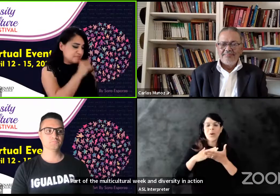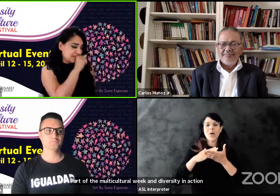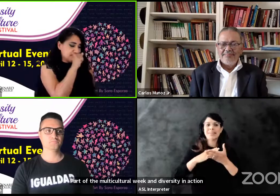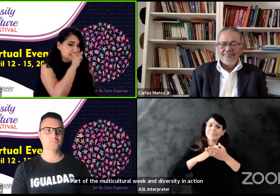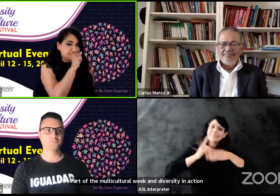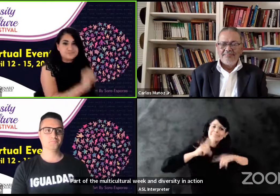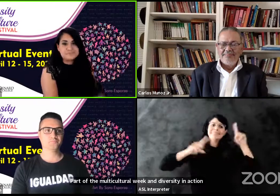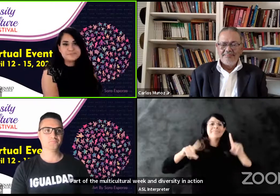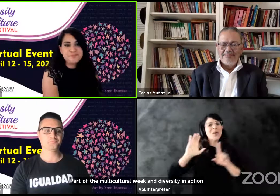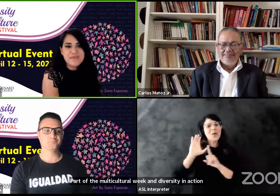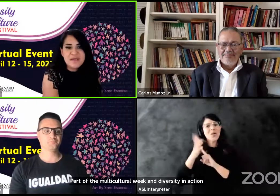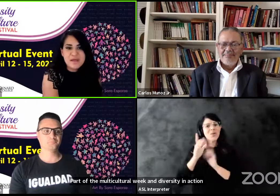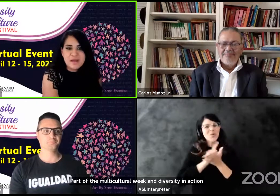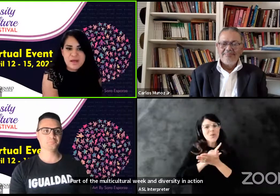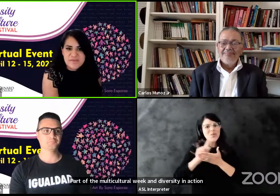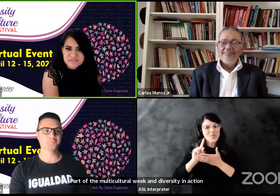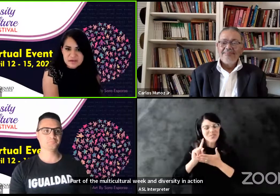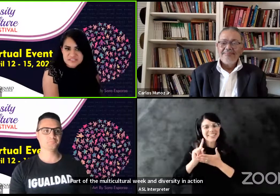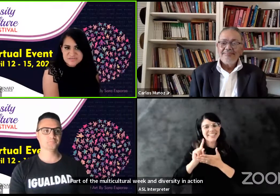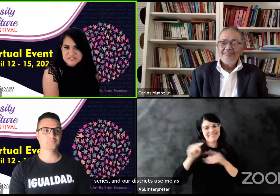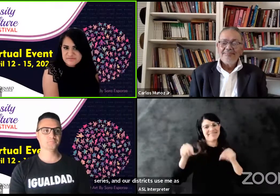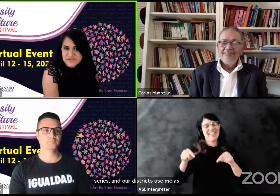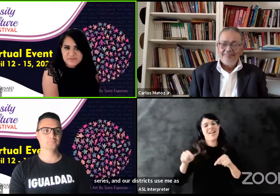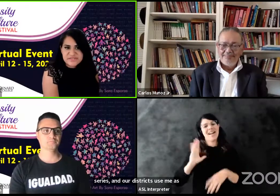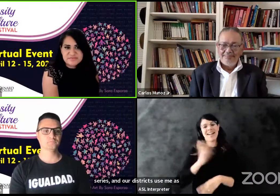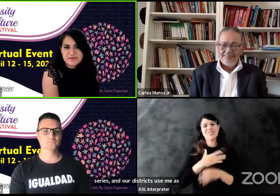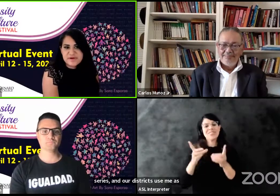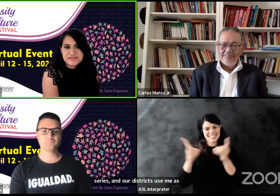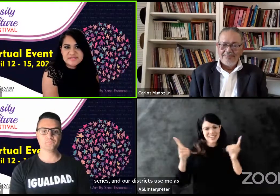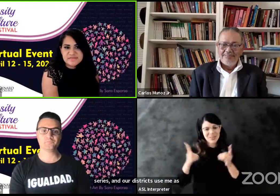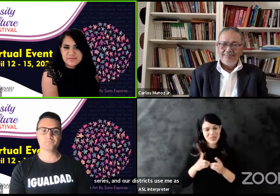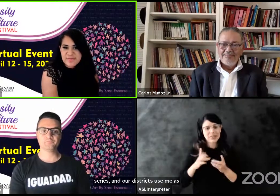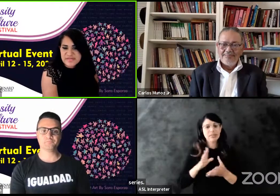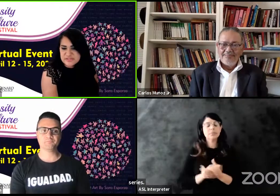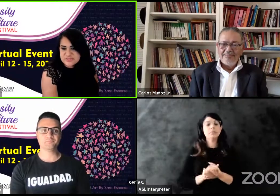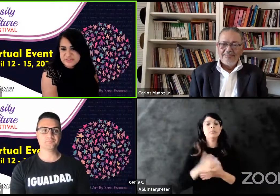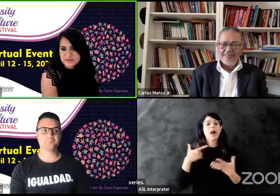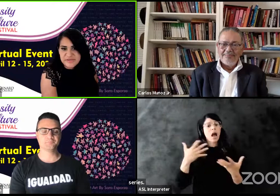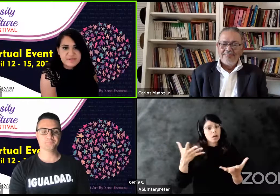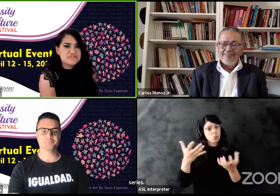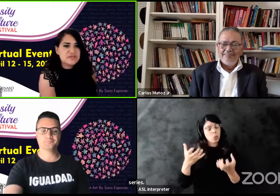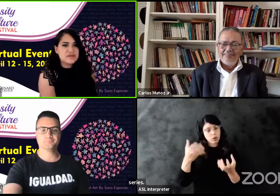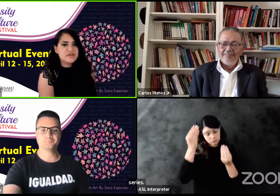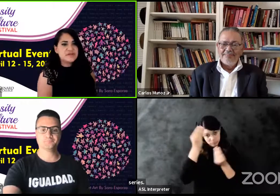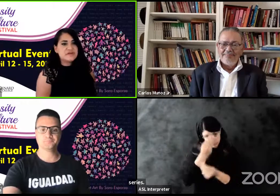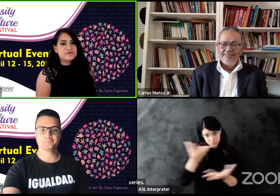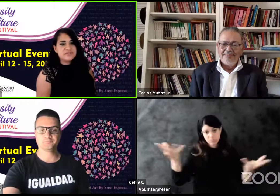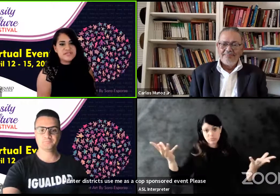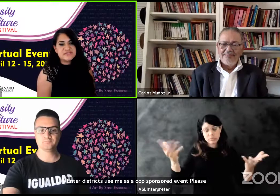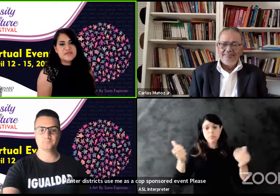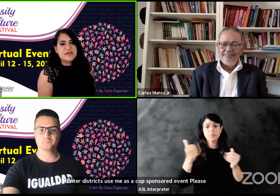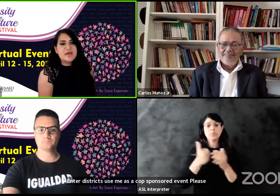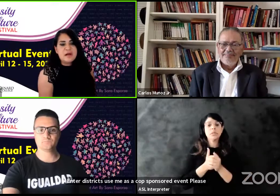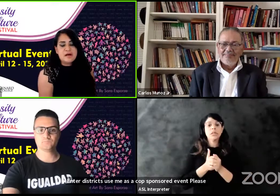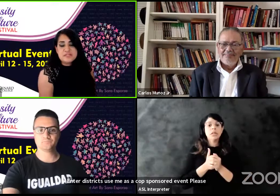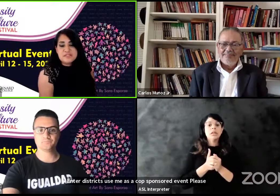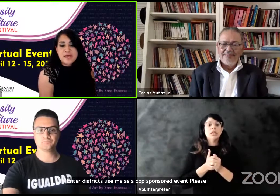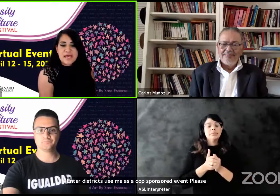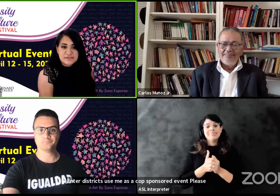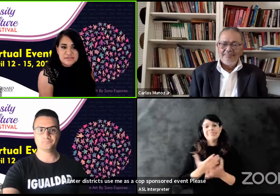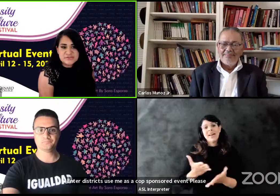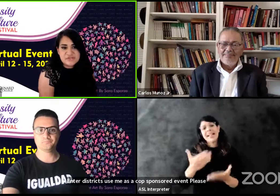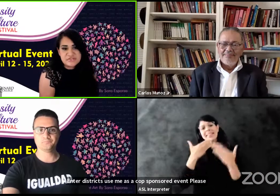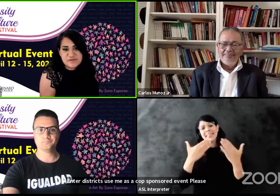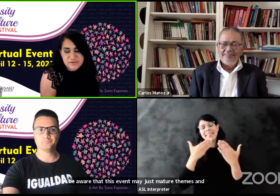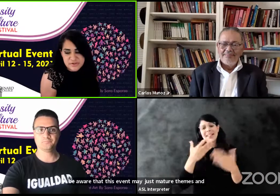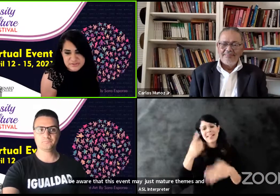district, excuse me. As a college-sponsored event, please be aware that this event may address mature themes, and thank you for joining us today. Also,